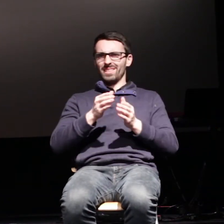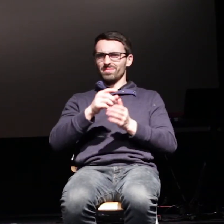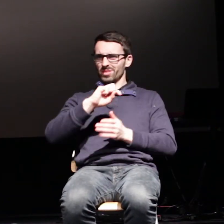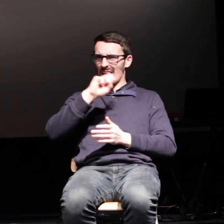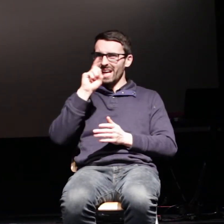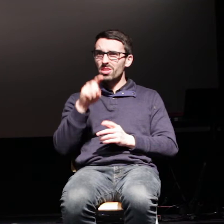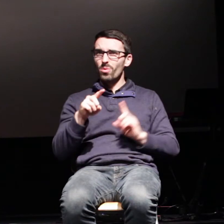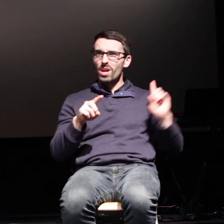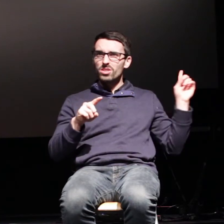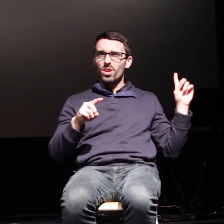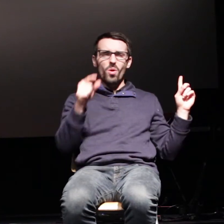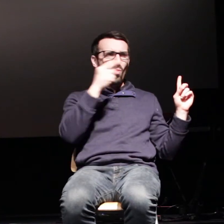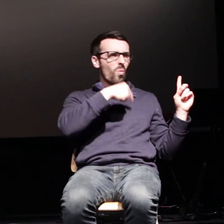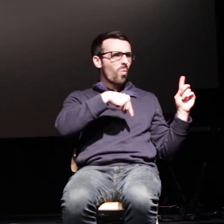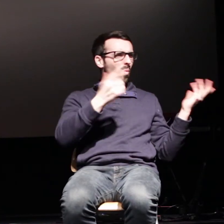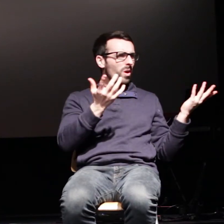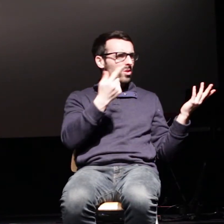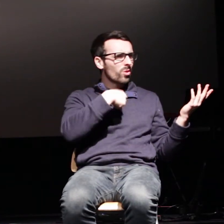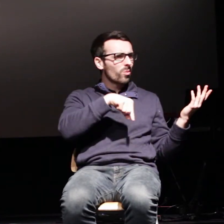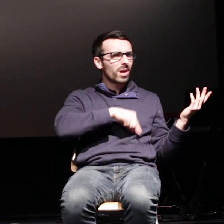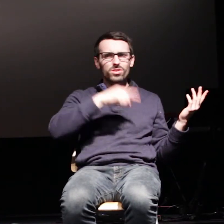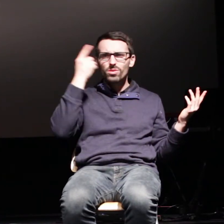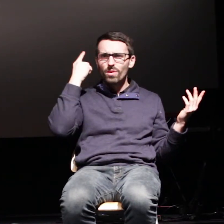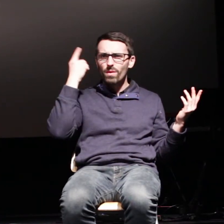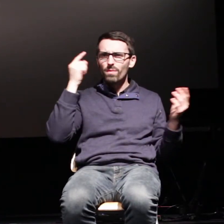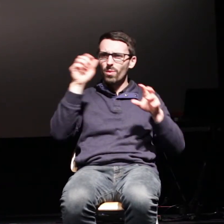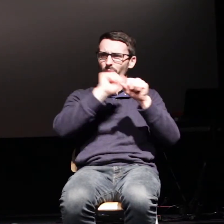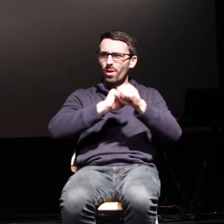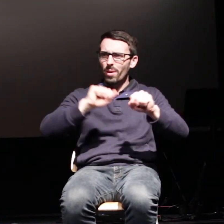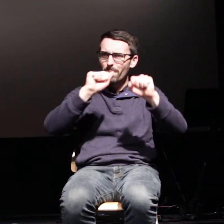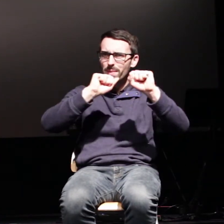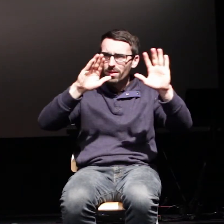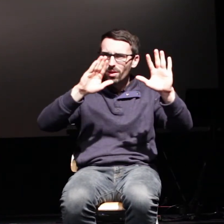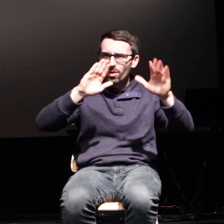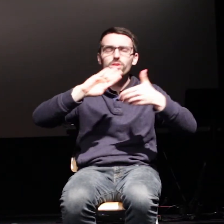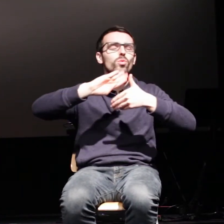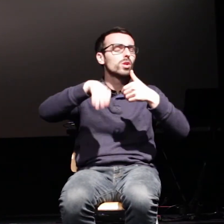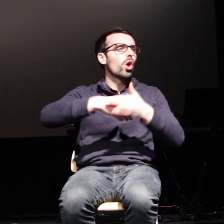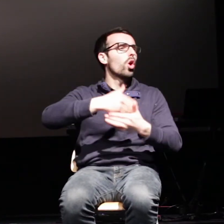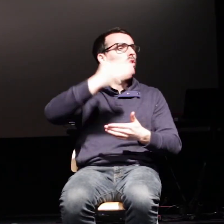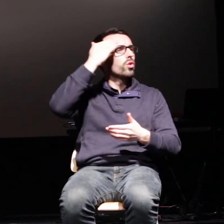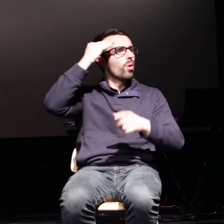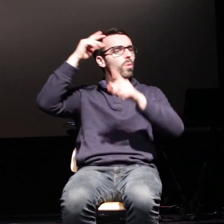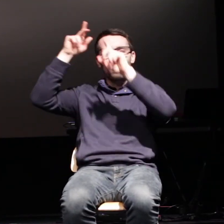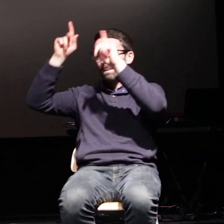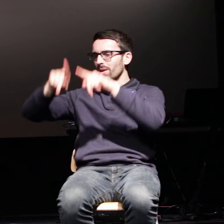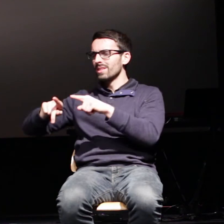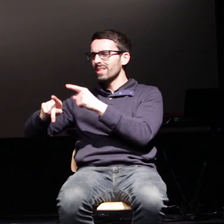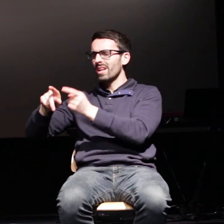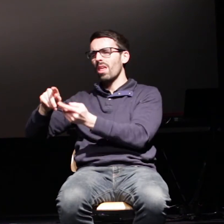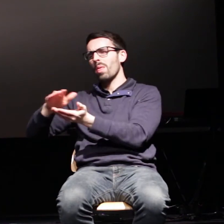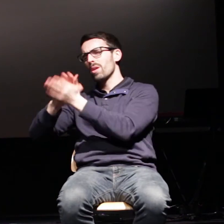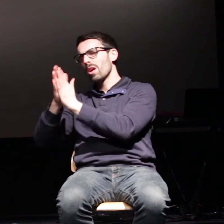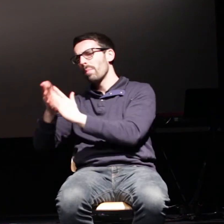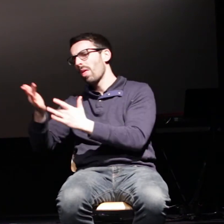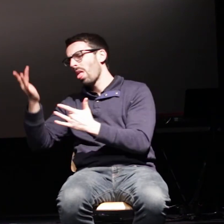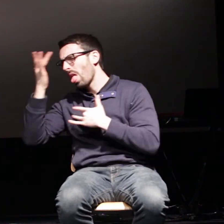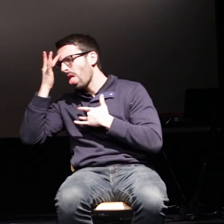one of us in this room. Every one of us has known someone who's been sick, who's been given a diagnosis,